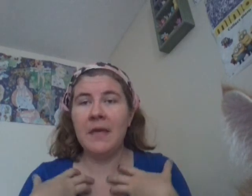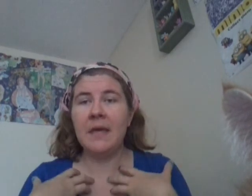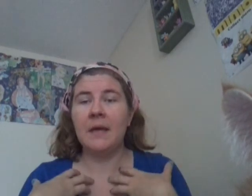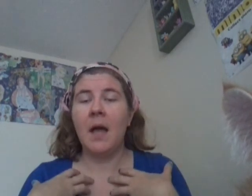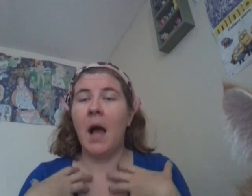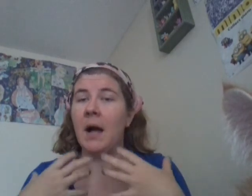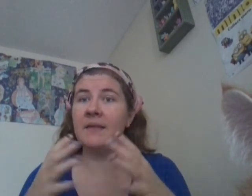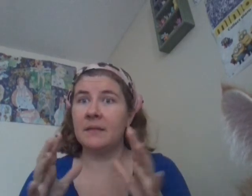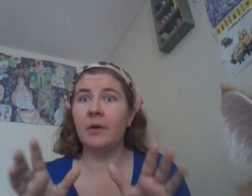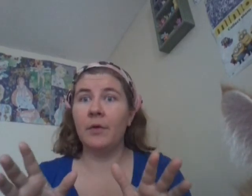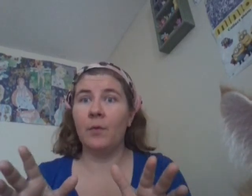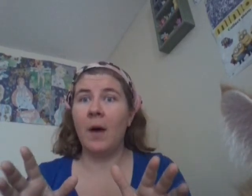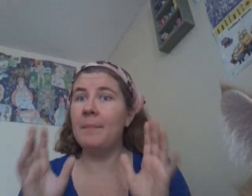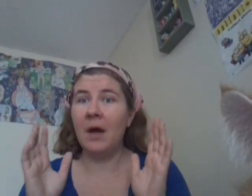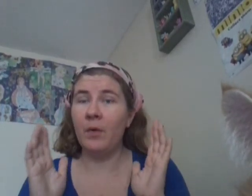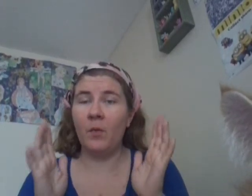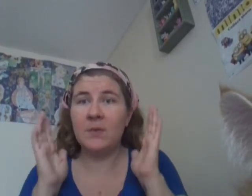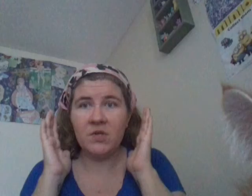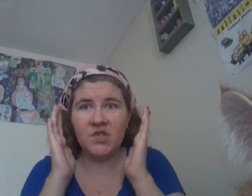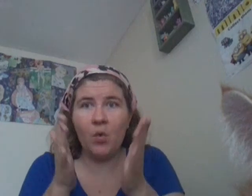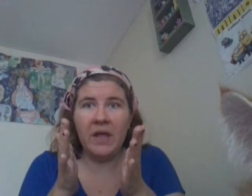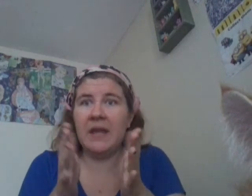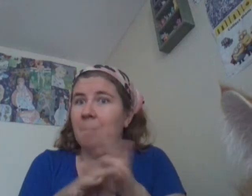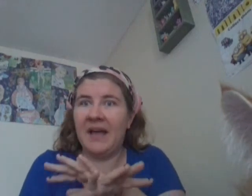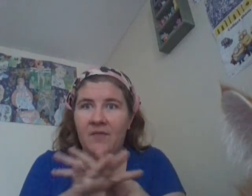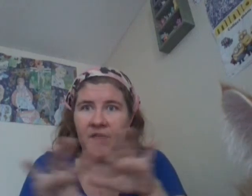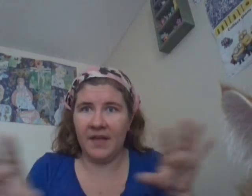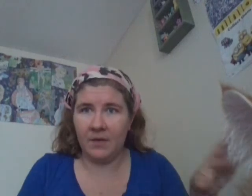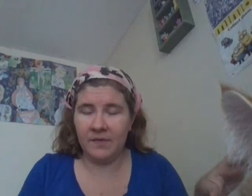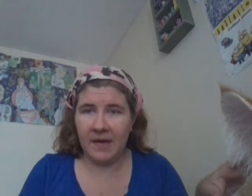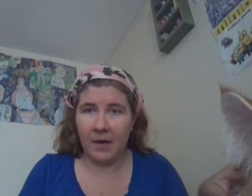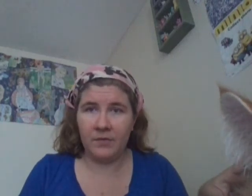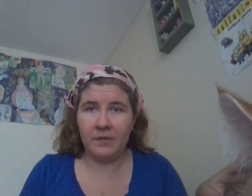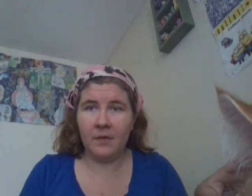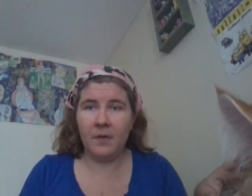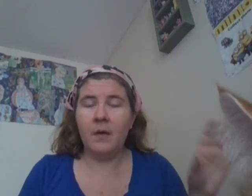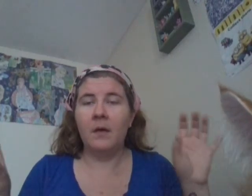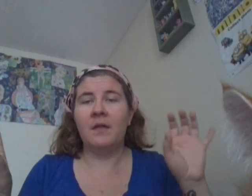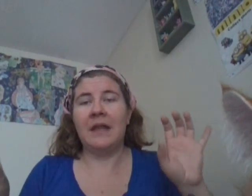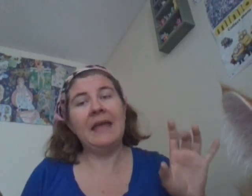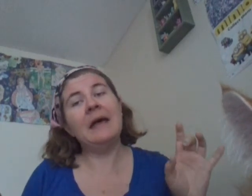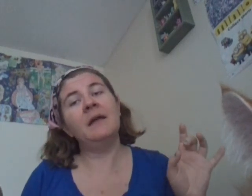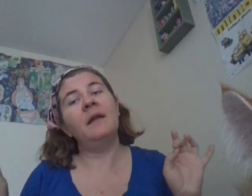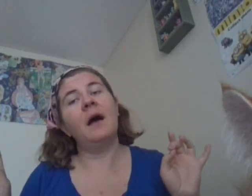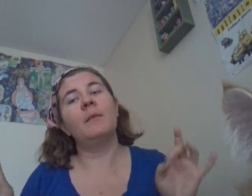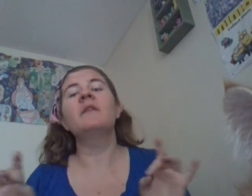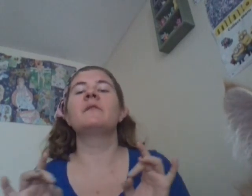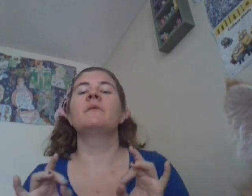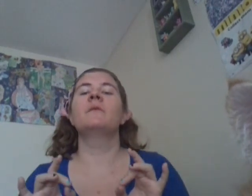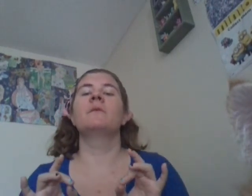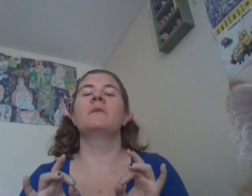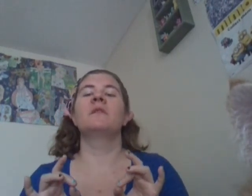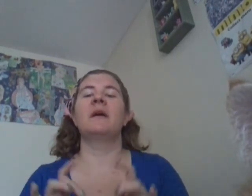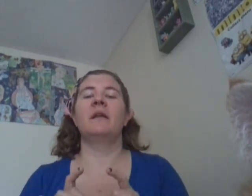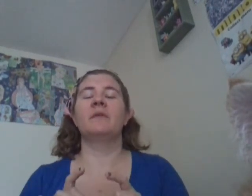for me, I still hear you. I'm not one of the ones that will zone in and block everything else out. And again, I'm also the kind of